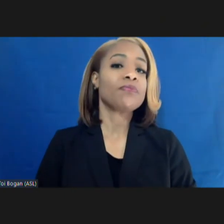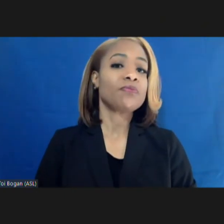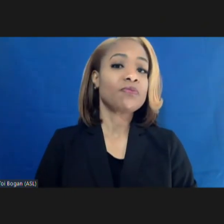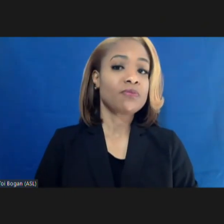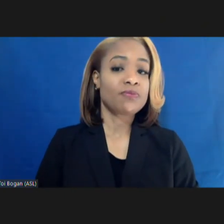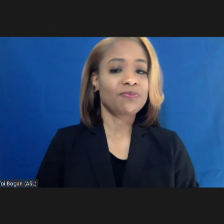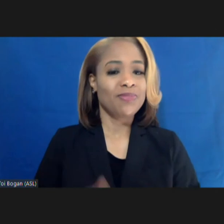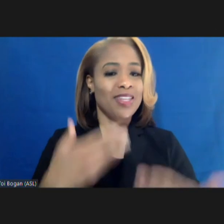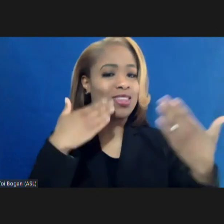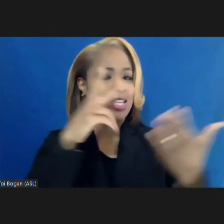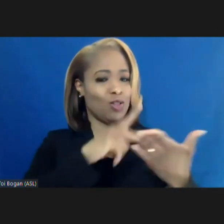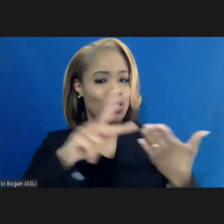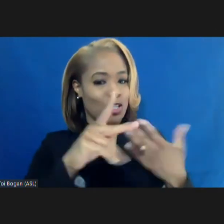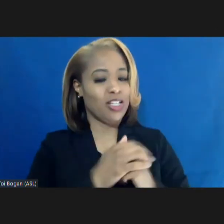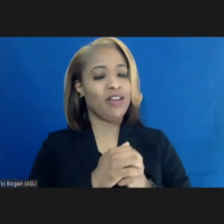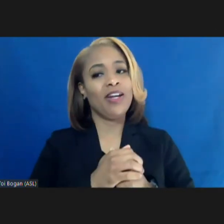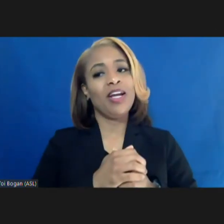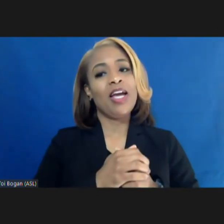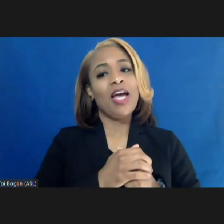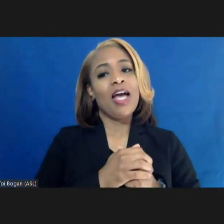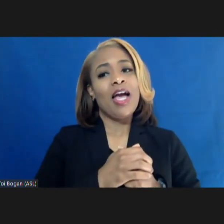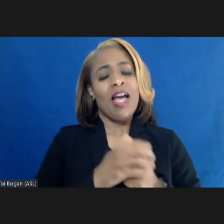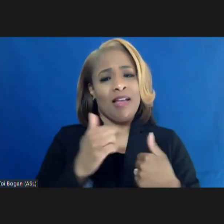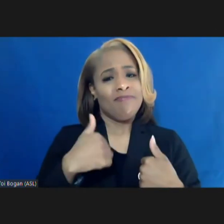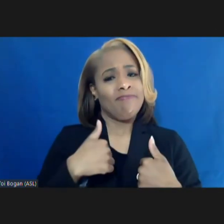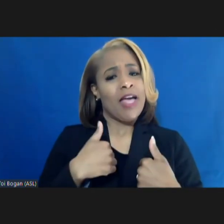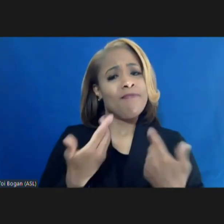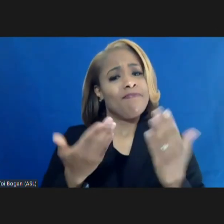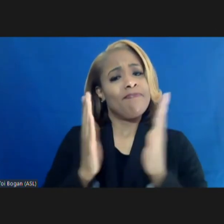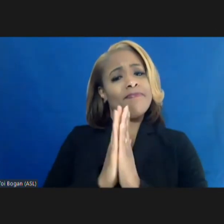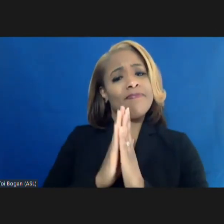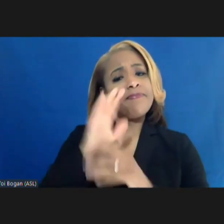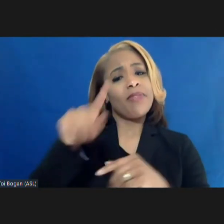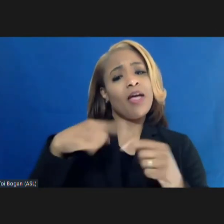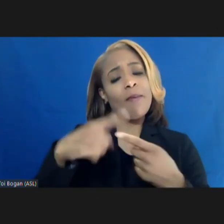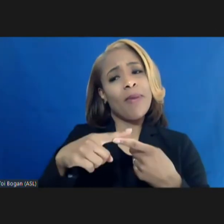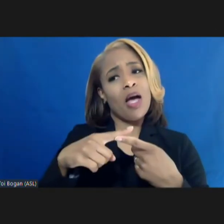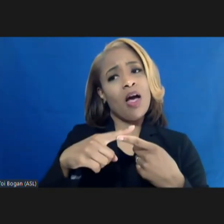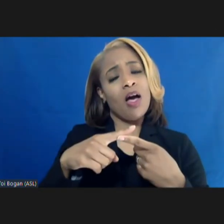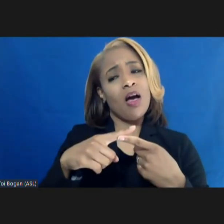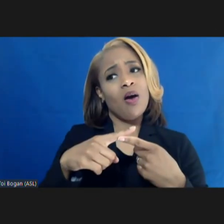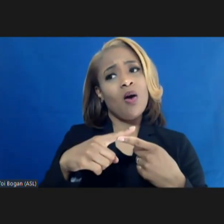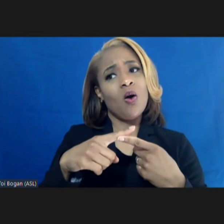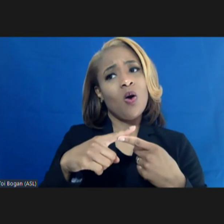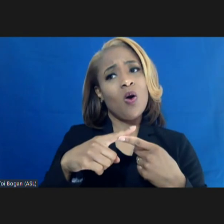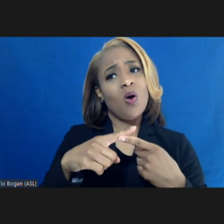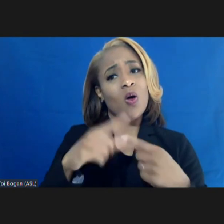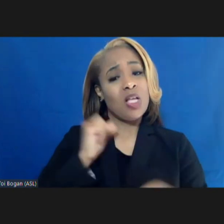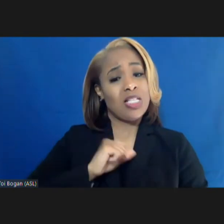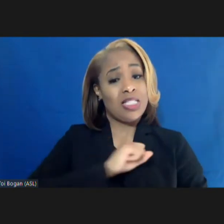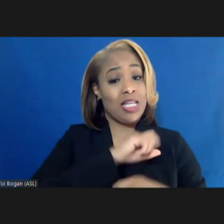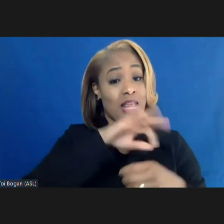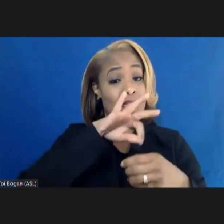Thanks, Secretary. I'm asking about the Senate